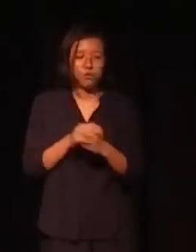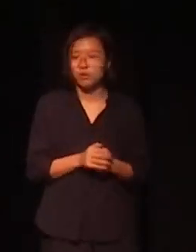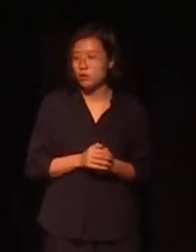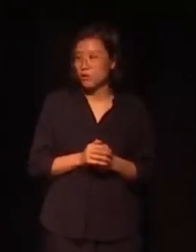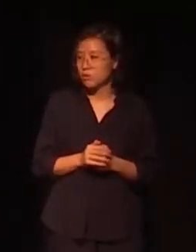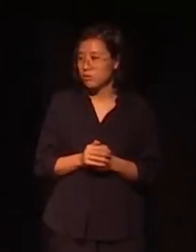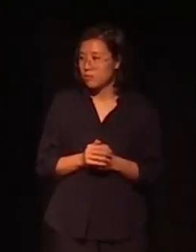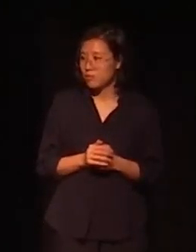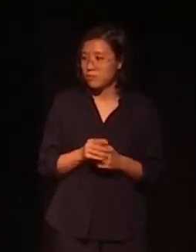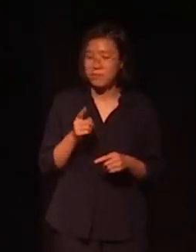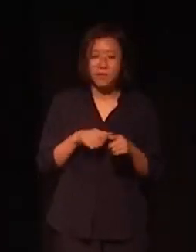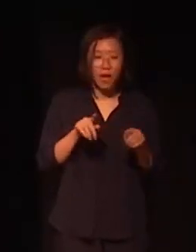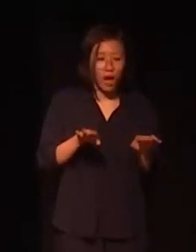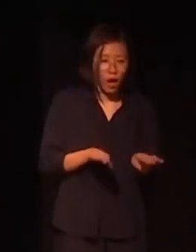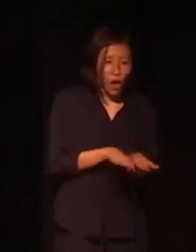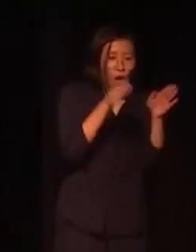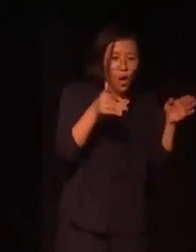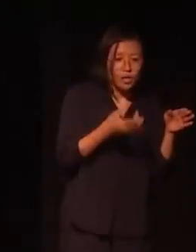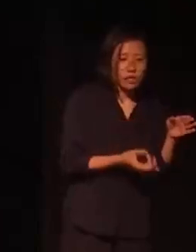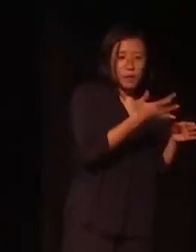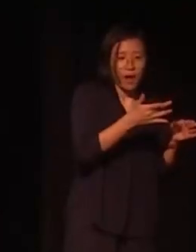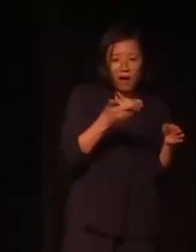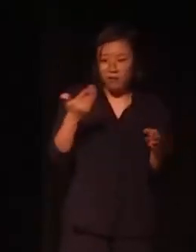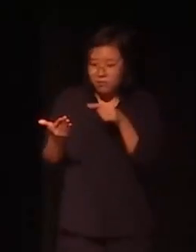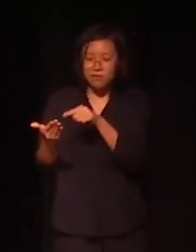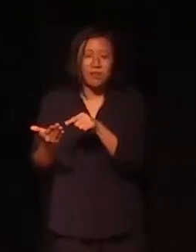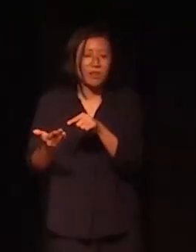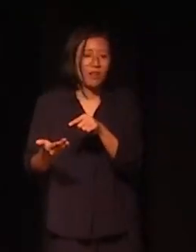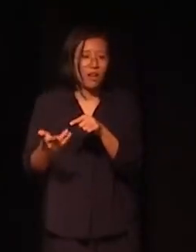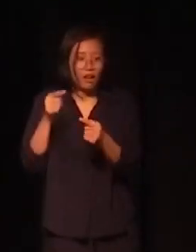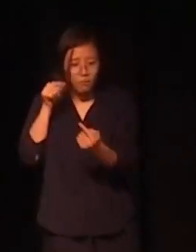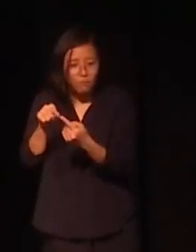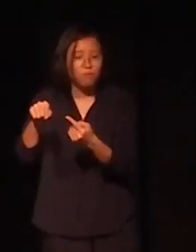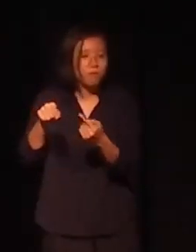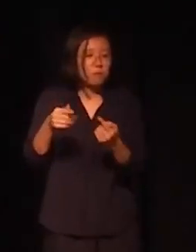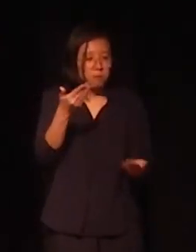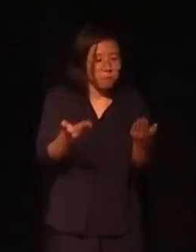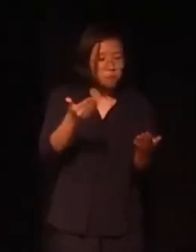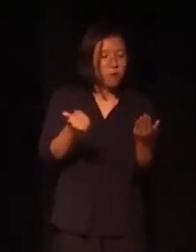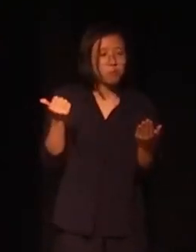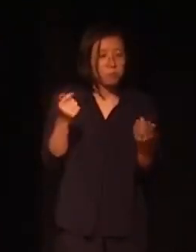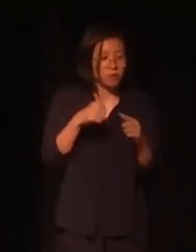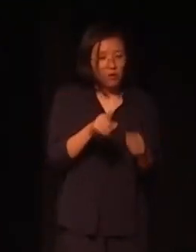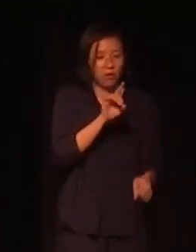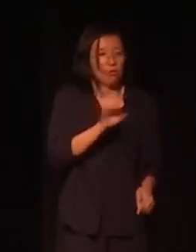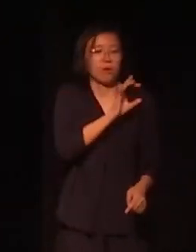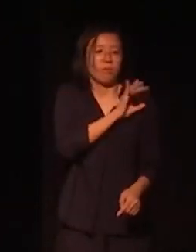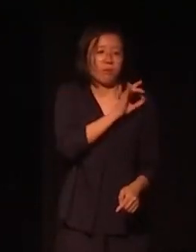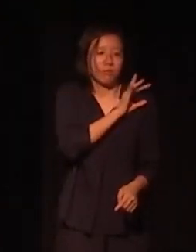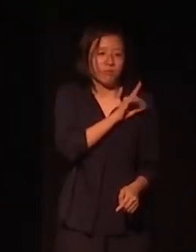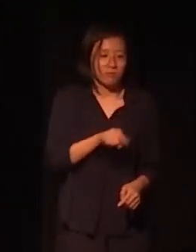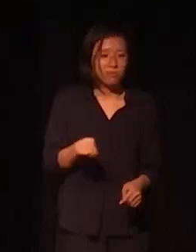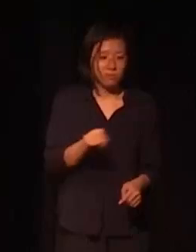have the output text. This is very convenient. It's fully automatic. If you find